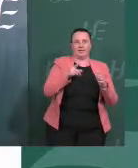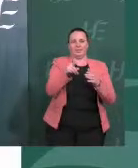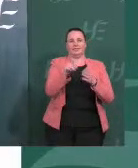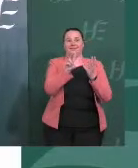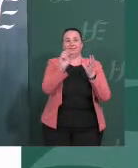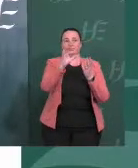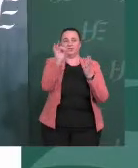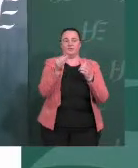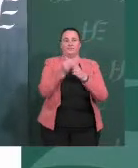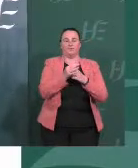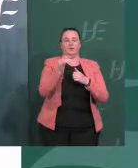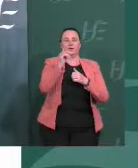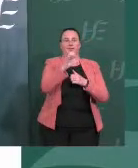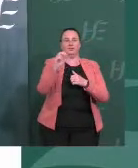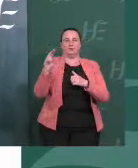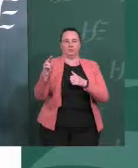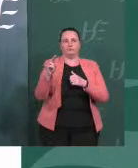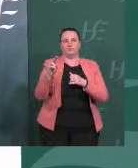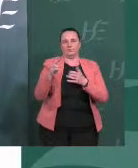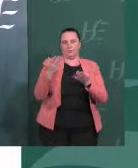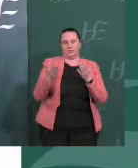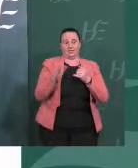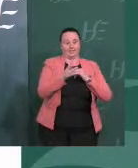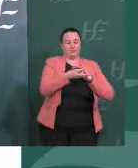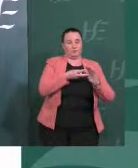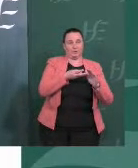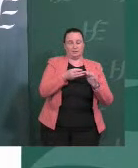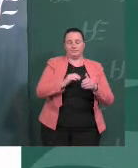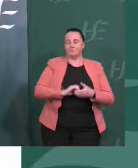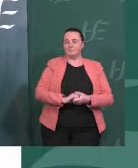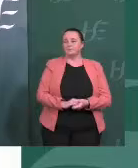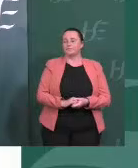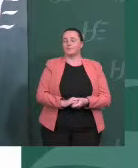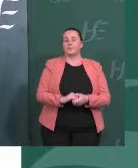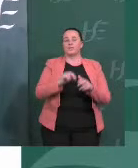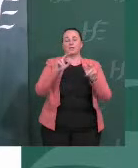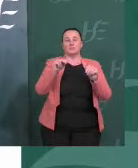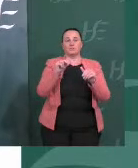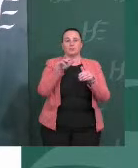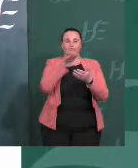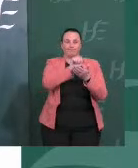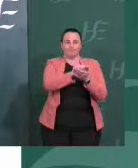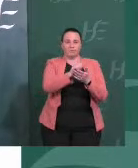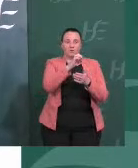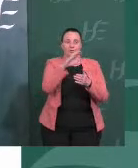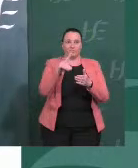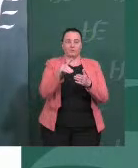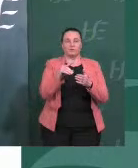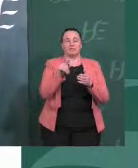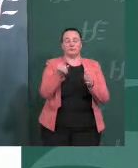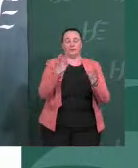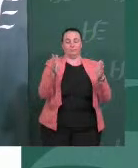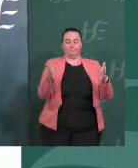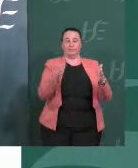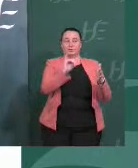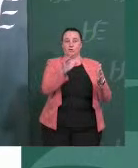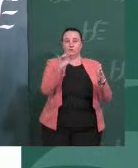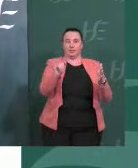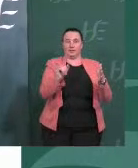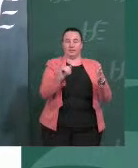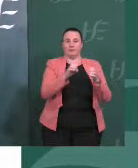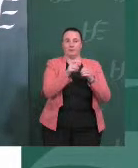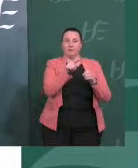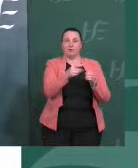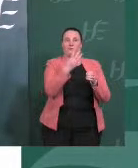ITU on last week. Excuse me. So new cases of COVID have risen in the month of July from a weekly